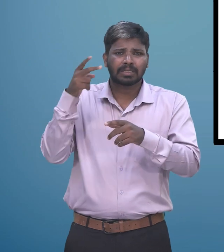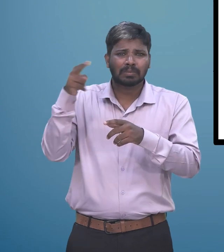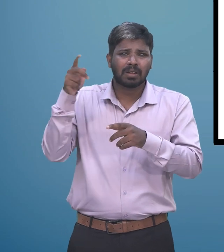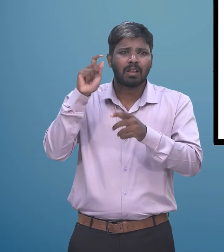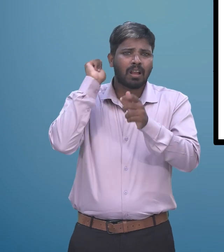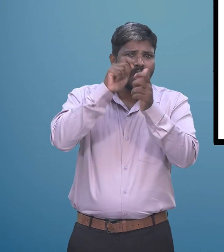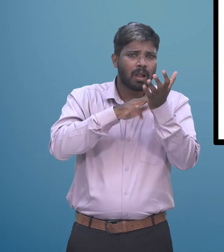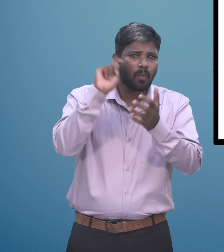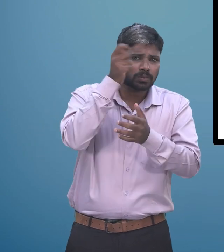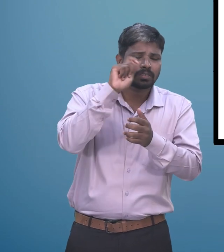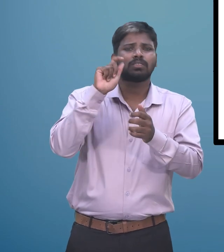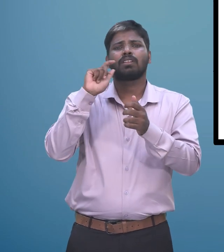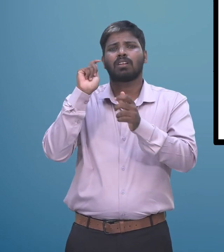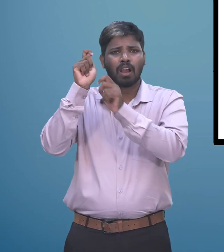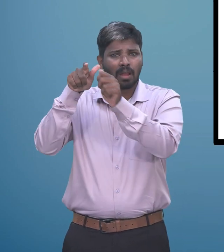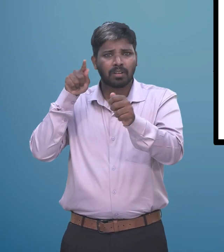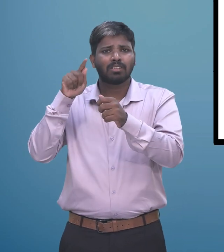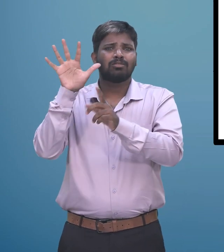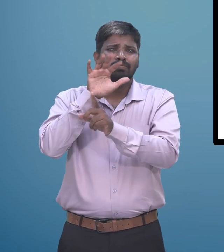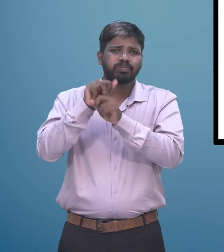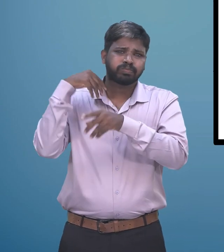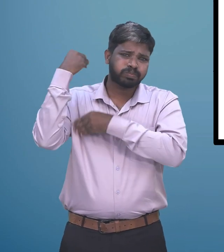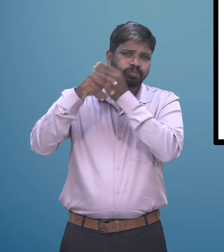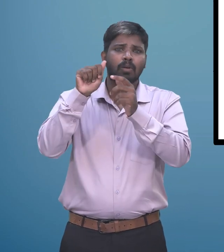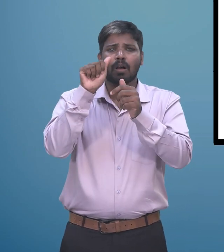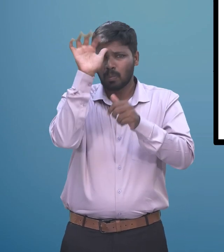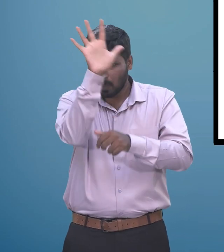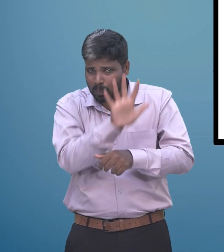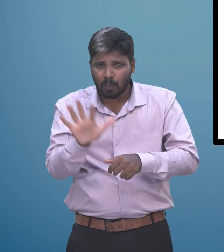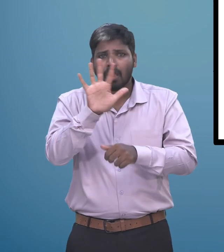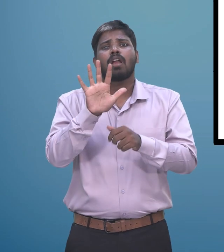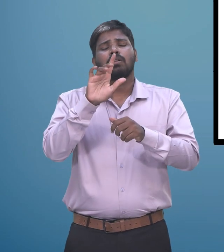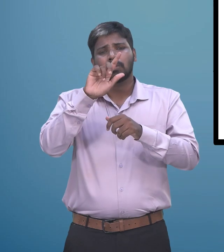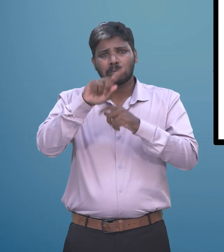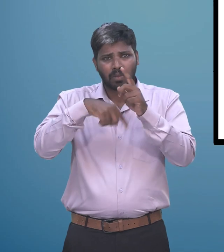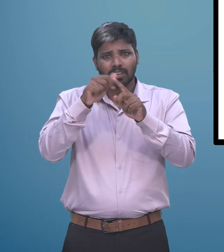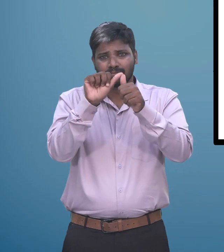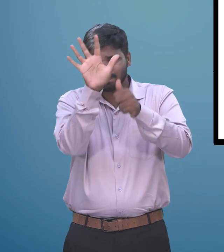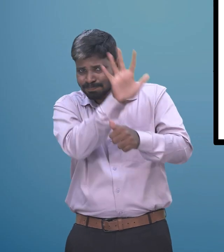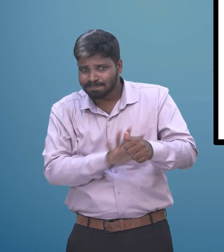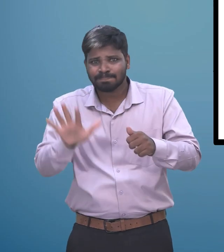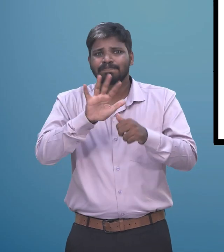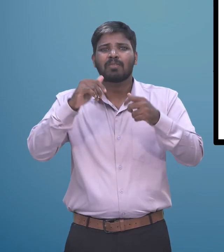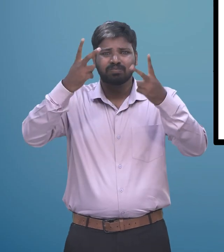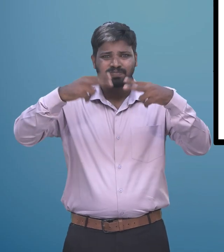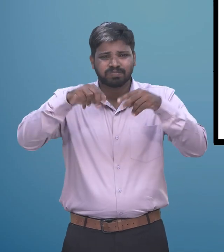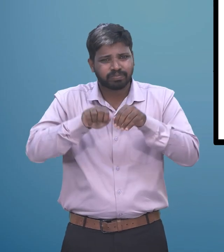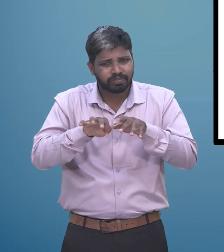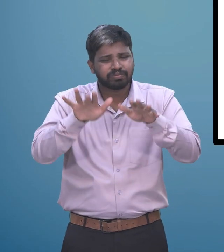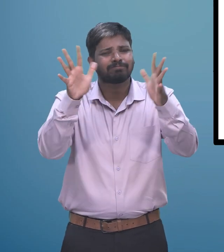dense web of cultural interactions across India and many parts of Asia. Another example of